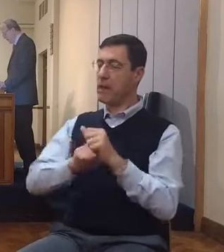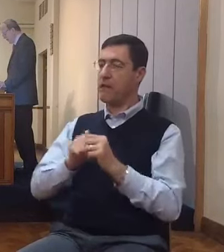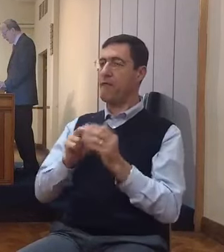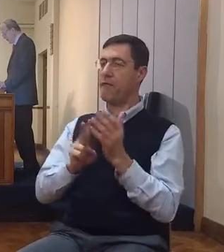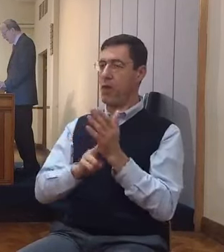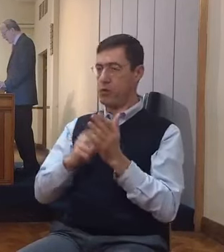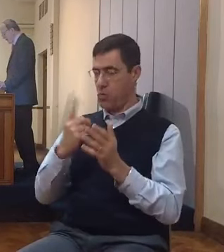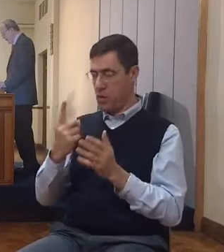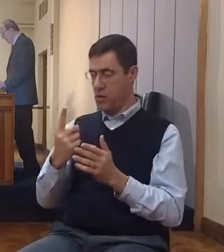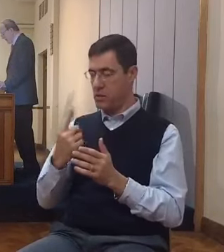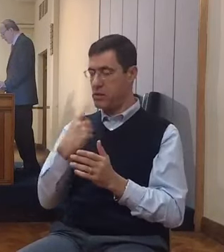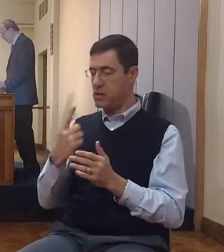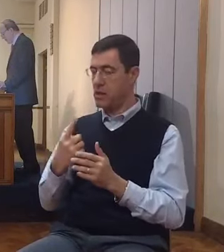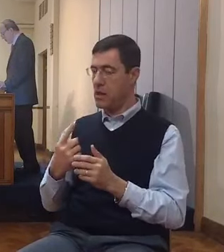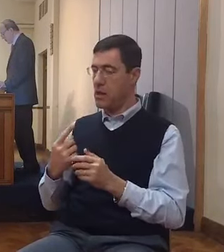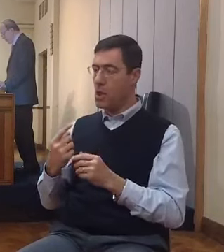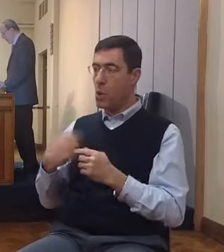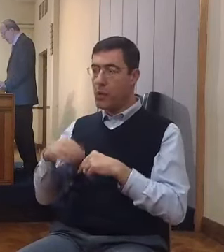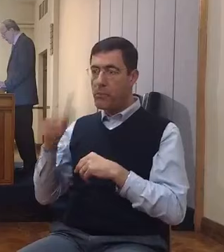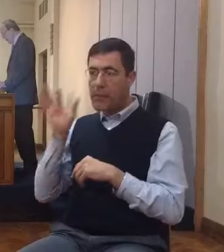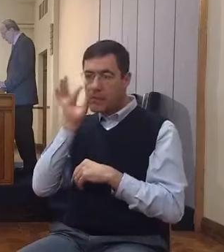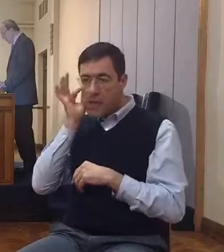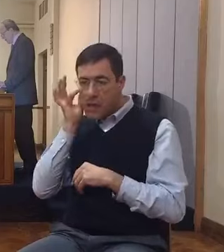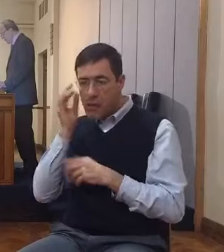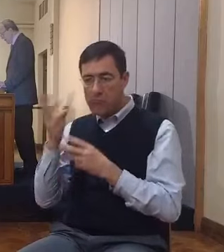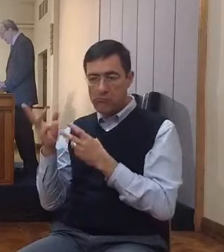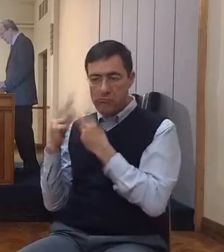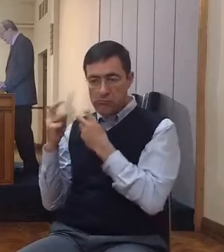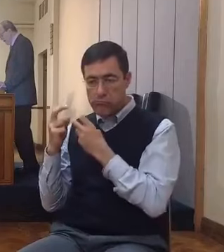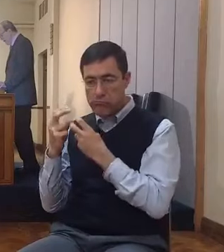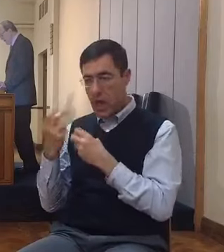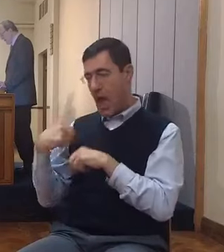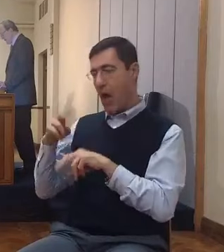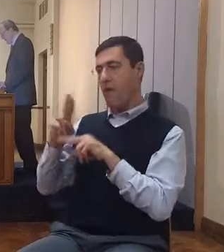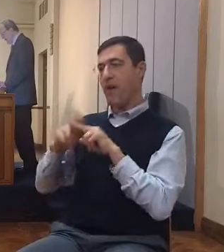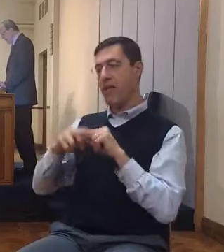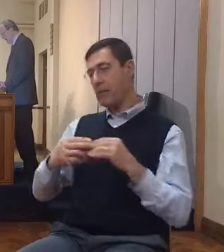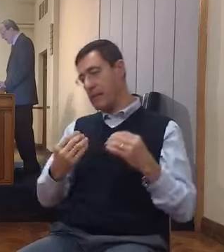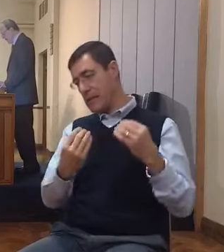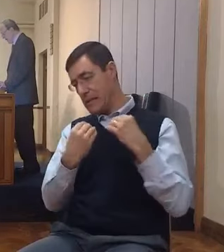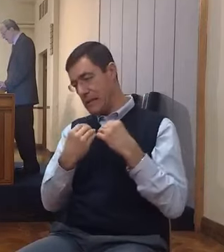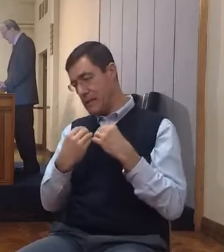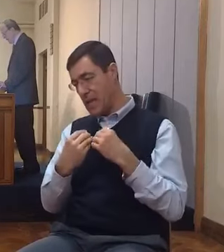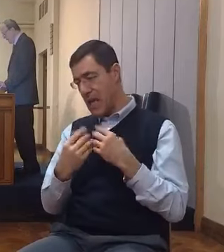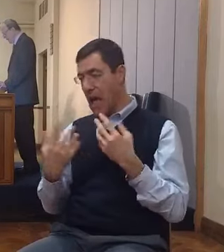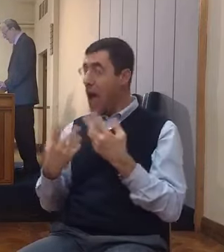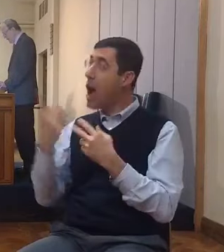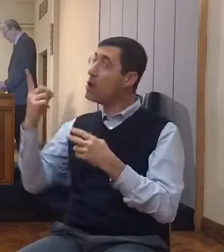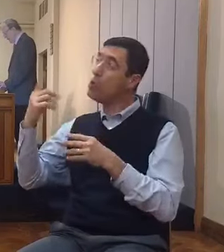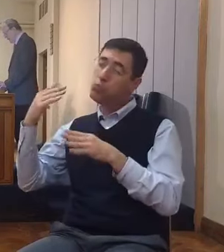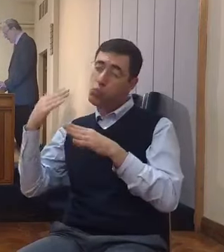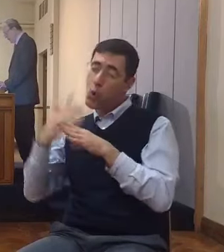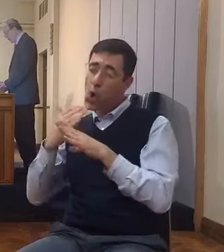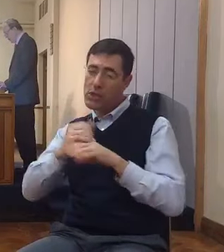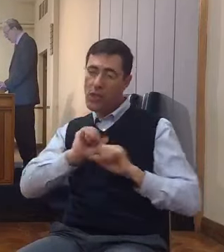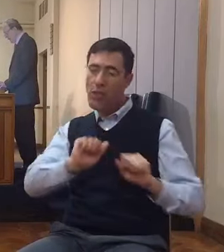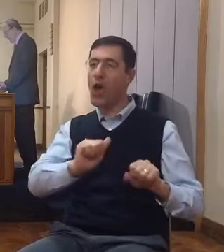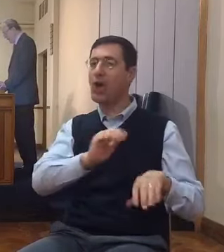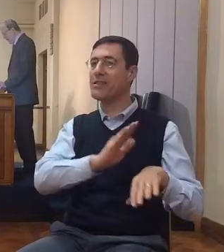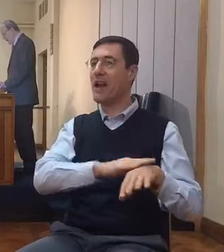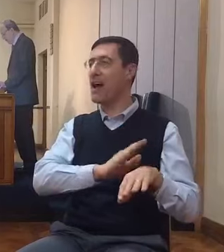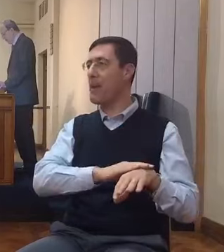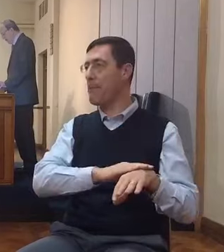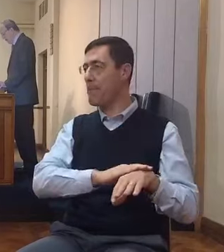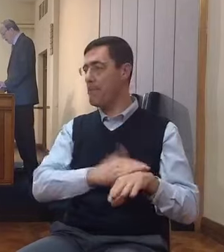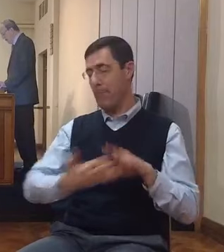our ears, O God, our fathers have told us what work thou didst in their days, in the times of old.